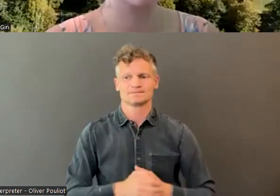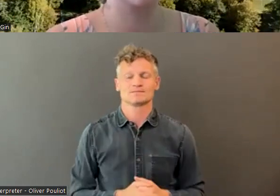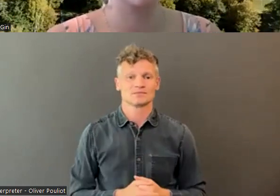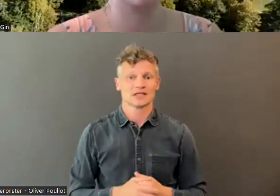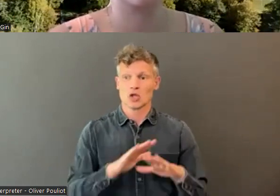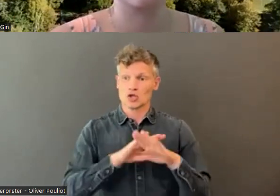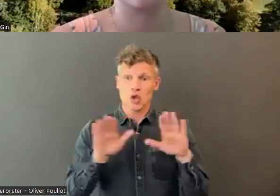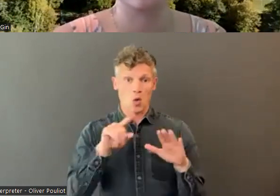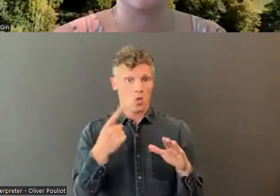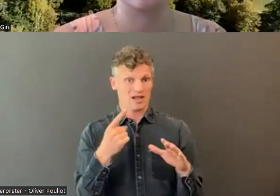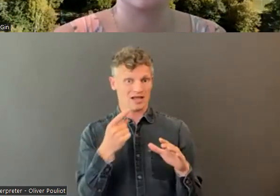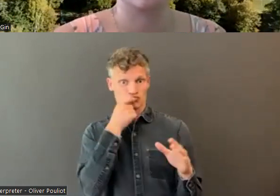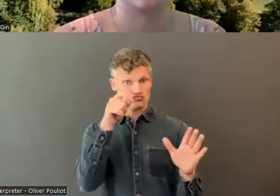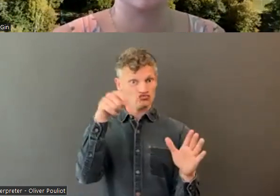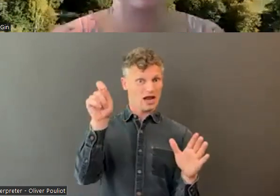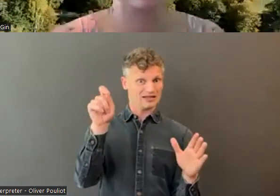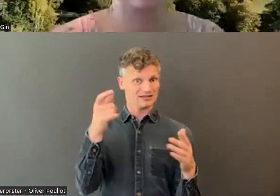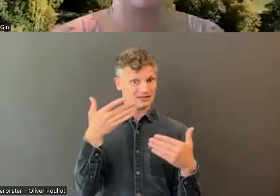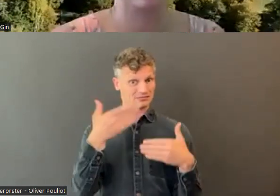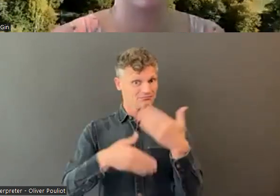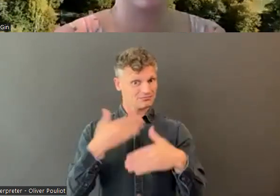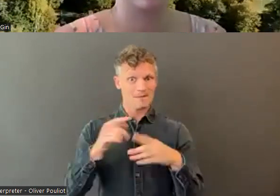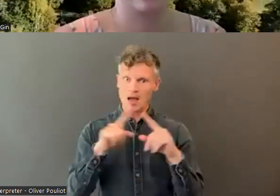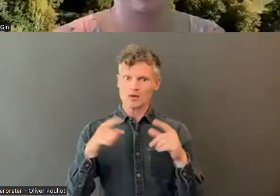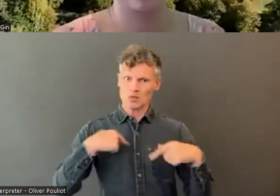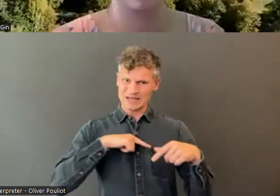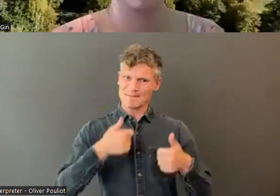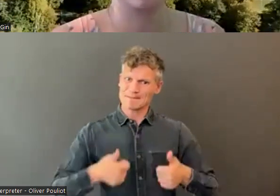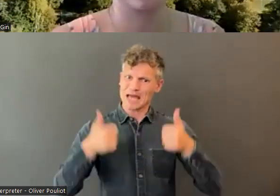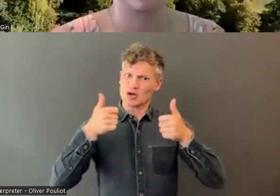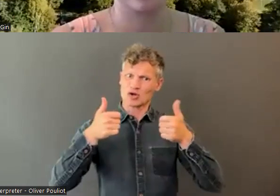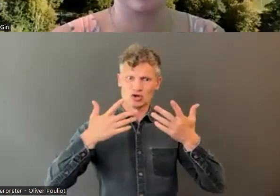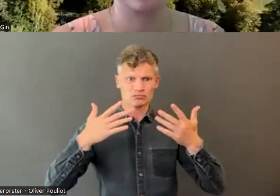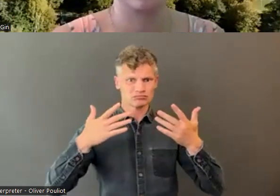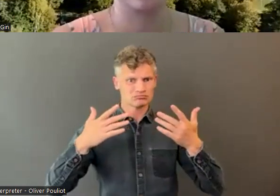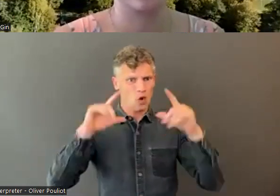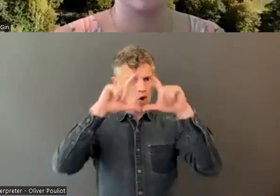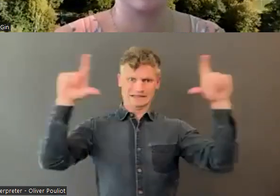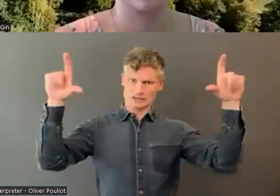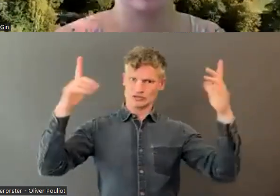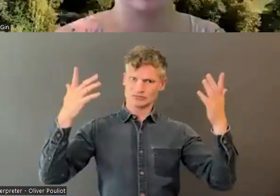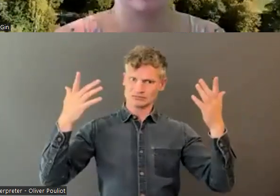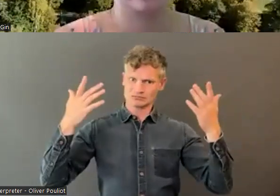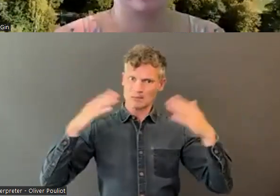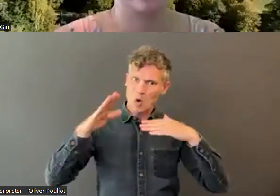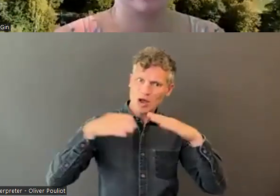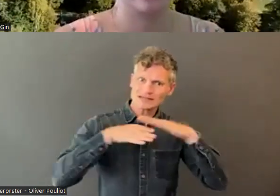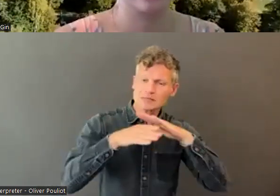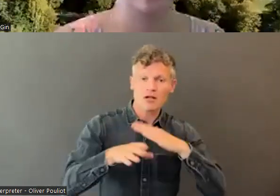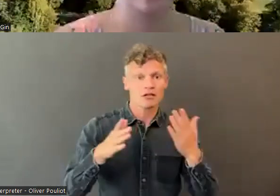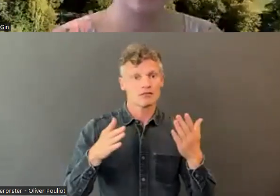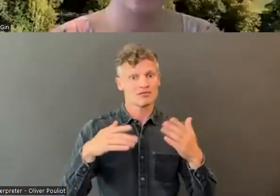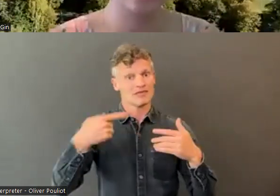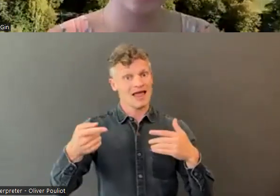the right thing to do, it makes us a better organization if we're more accessible. And then you come back to